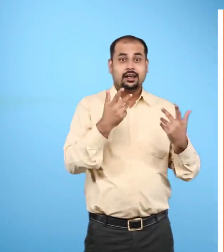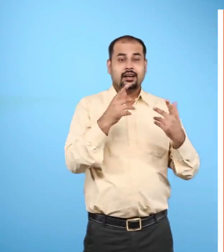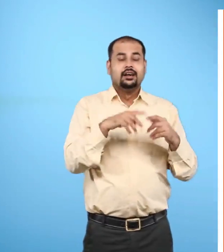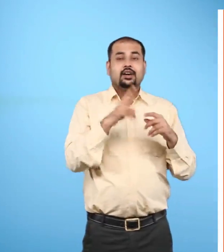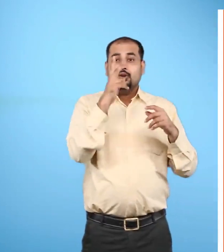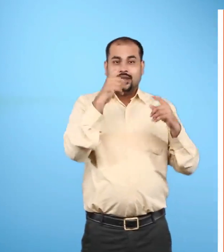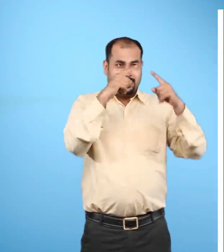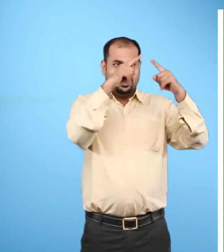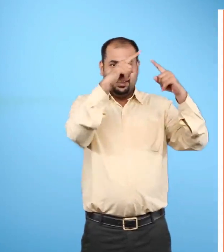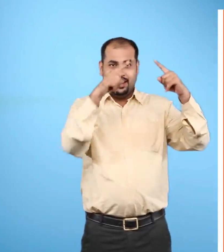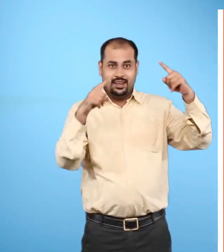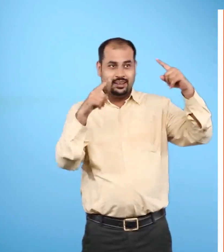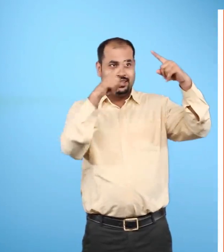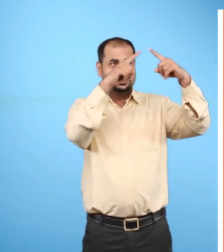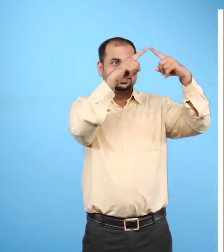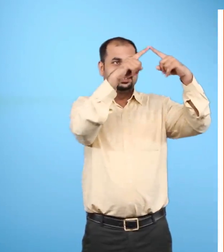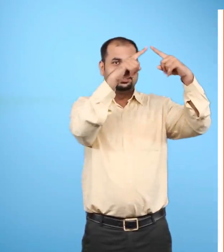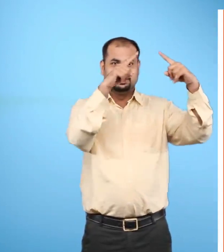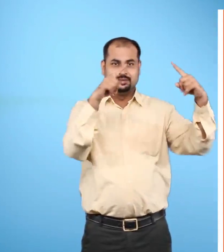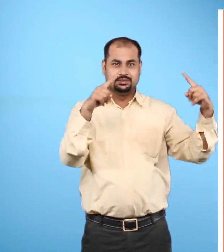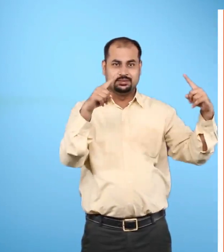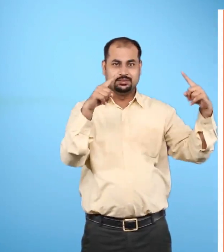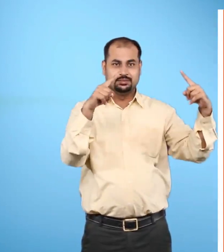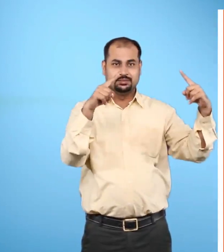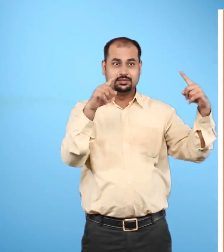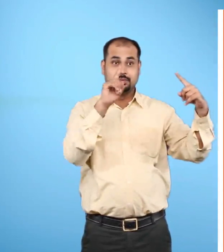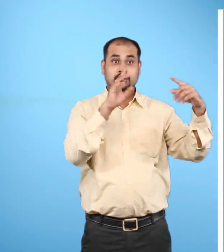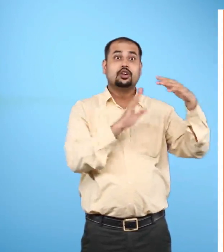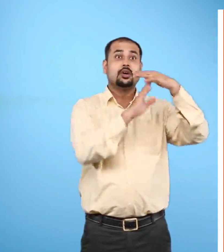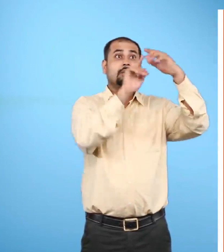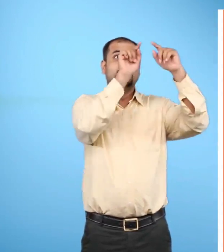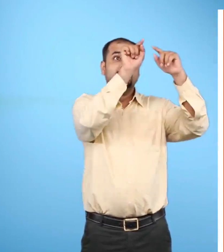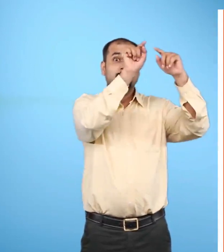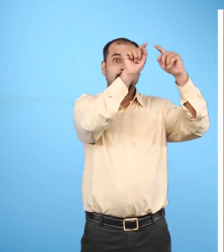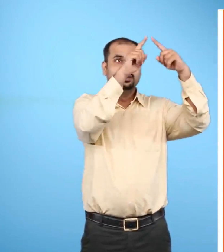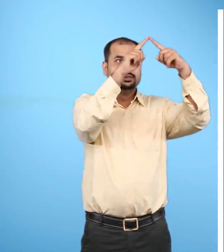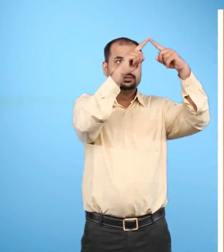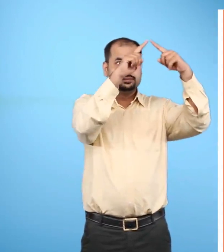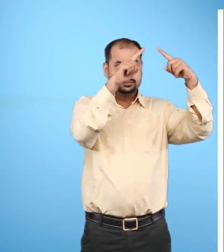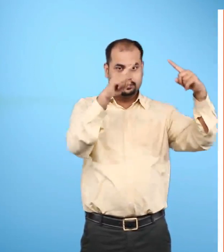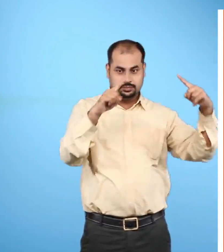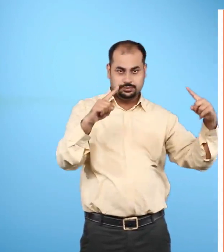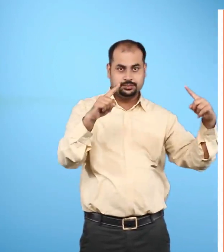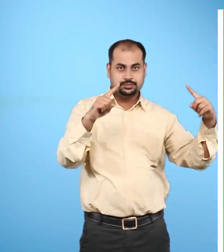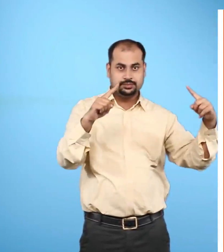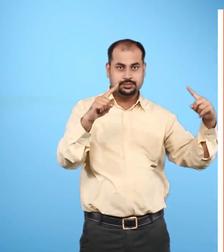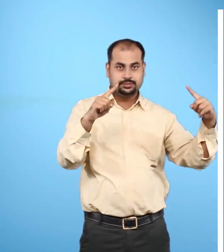with 2 sloping lines drawn, which are meeting at the top like the point